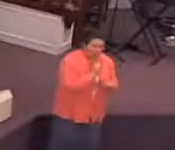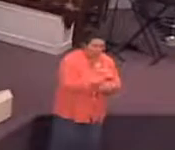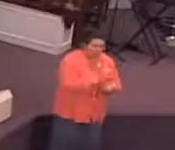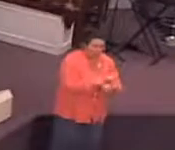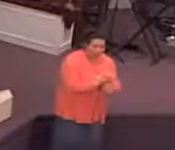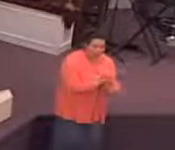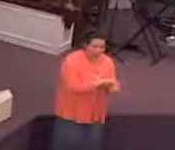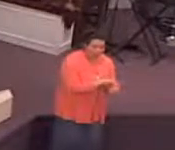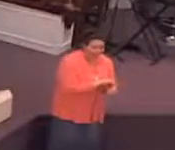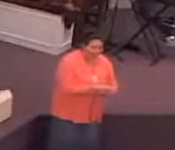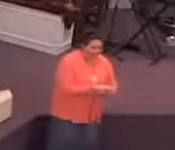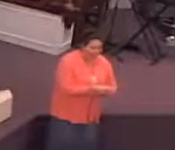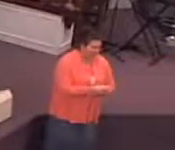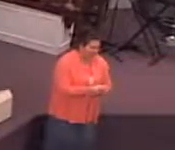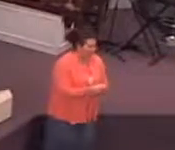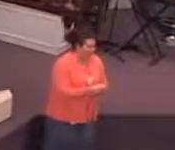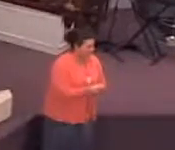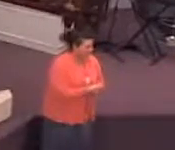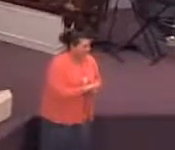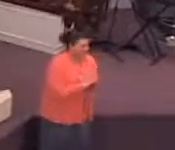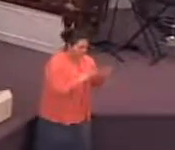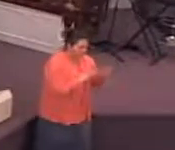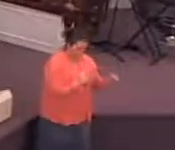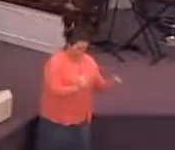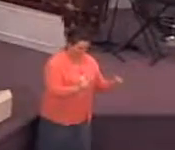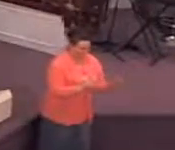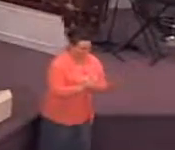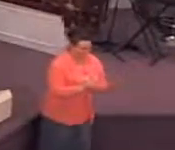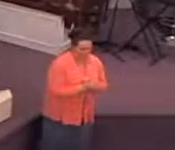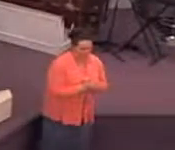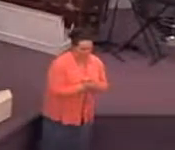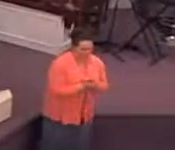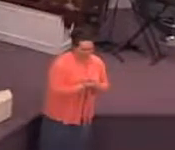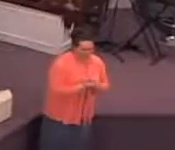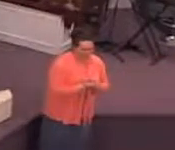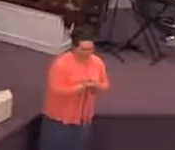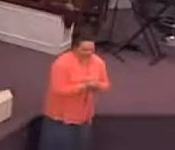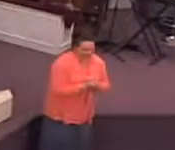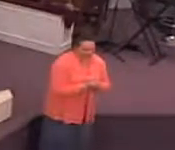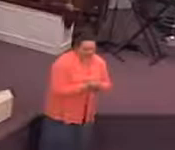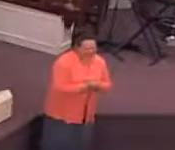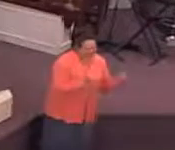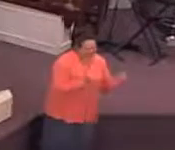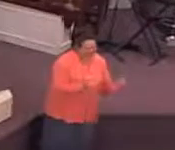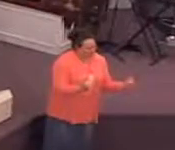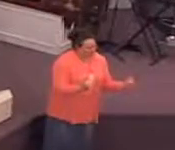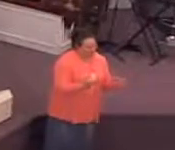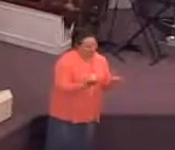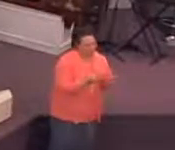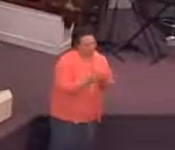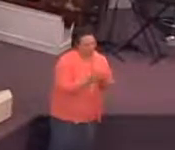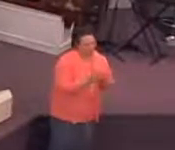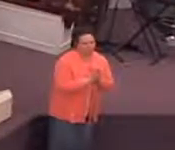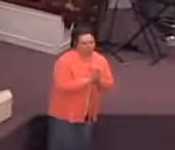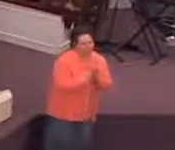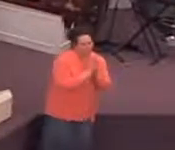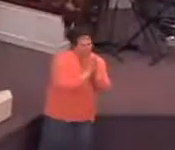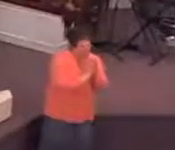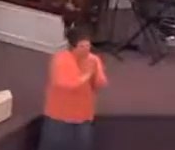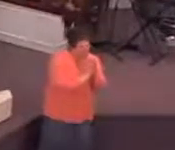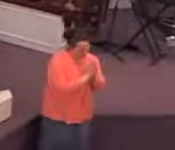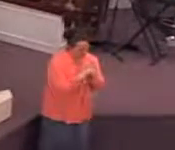Giving us 10 things tonight, I wonder tonight if we could just spend a little time talking to God about